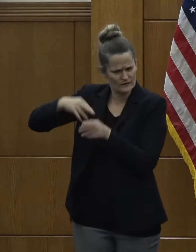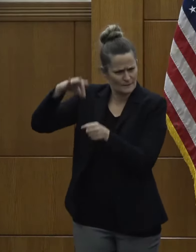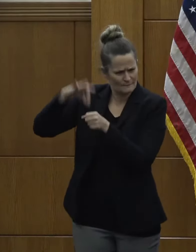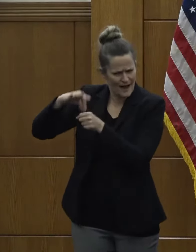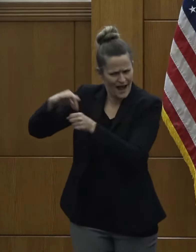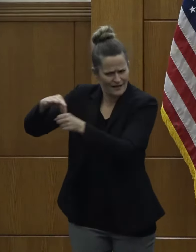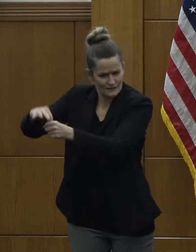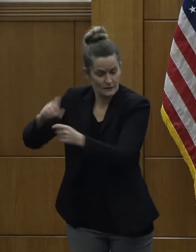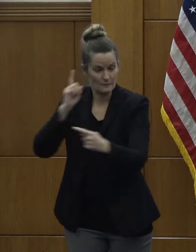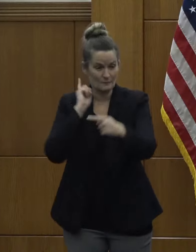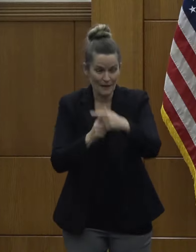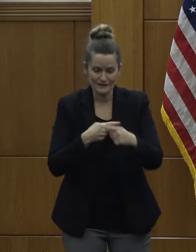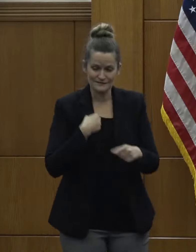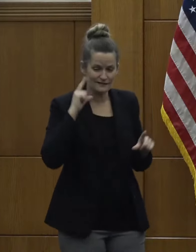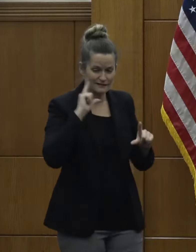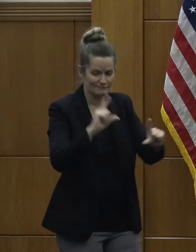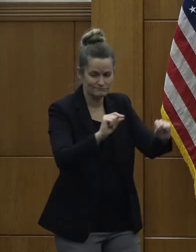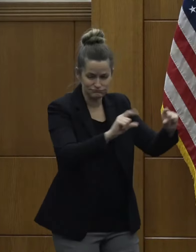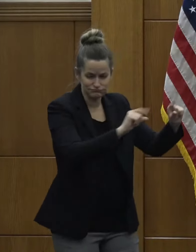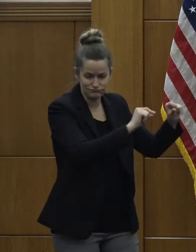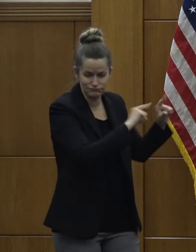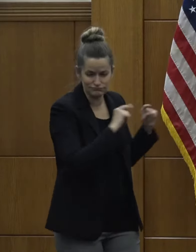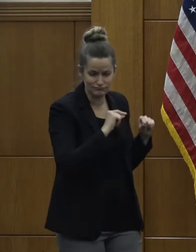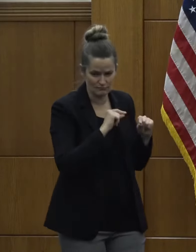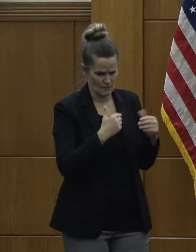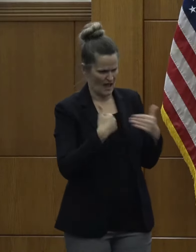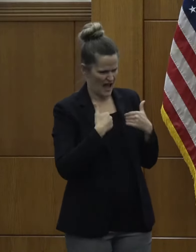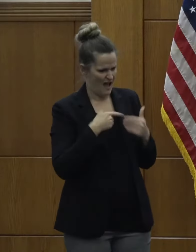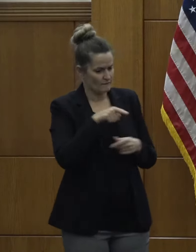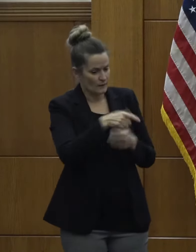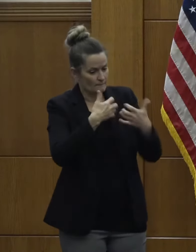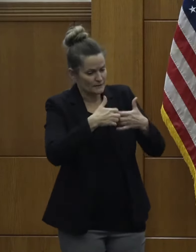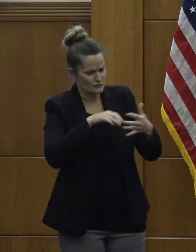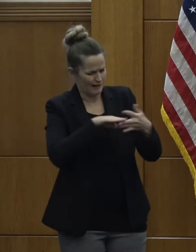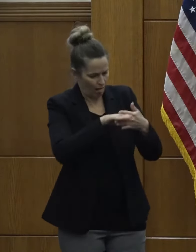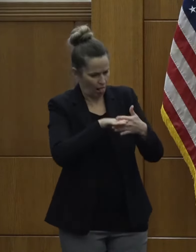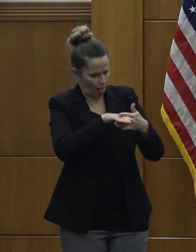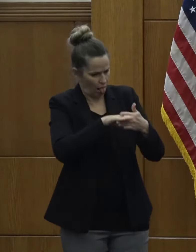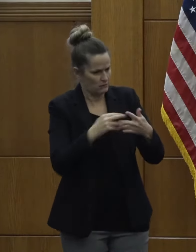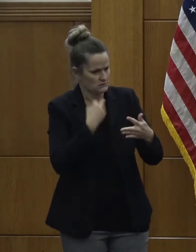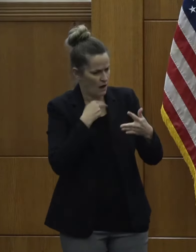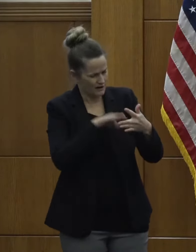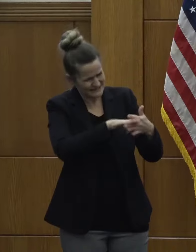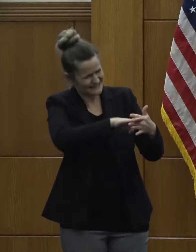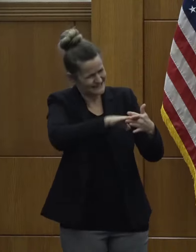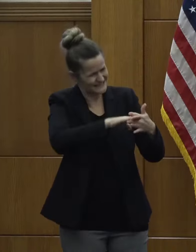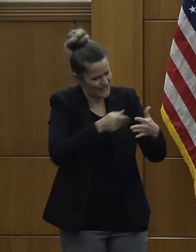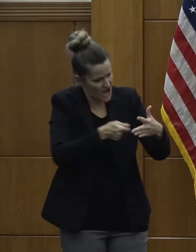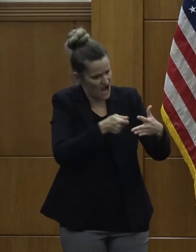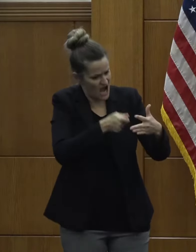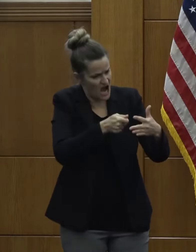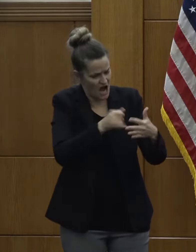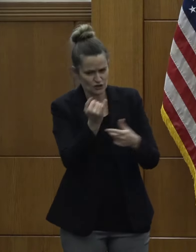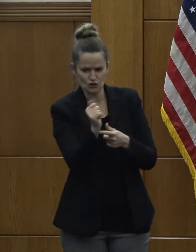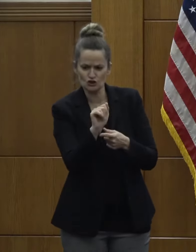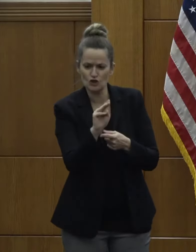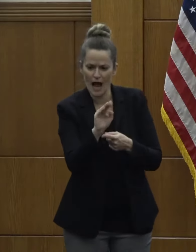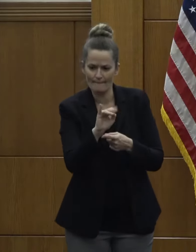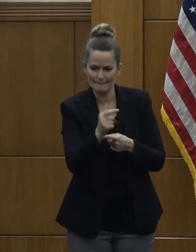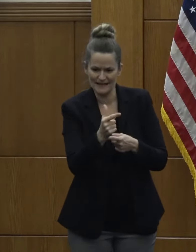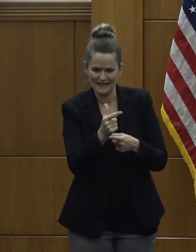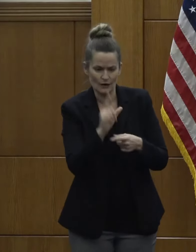issues at precincts in Chesterfield on some of the machines there with the paper ballots. Do you know anything about that? In